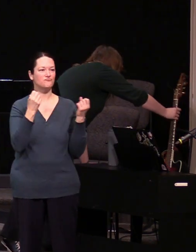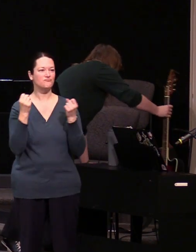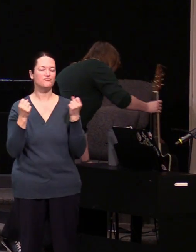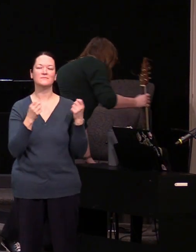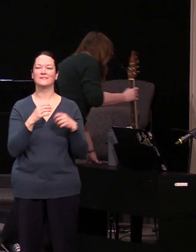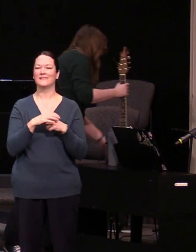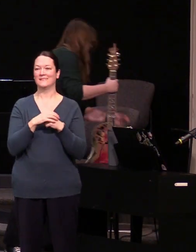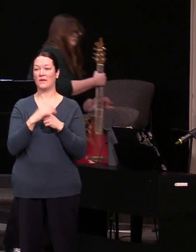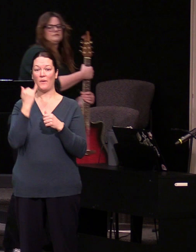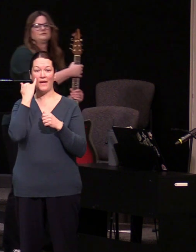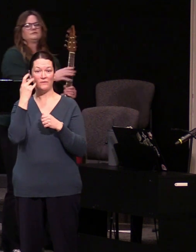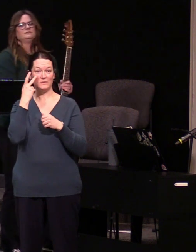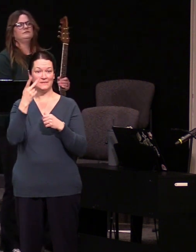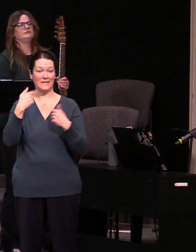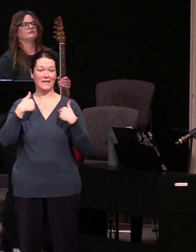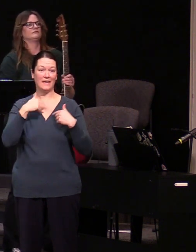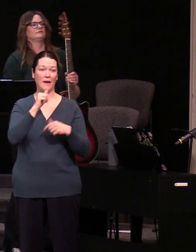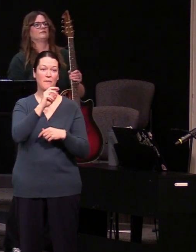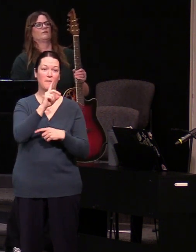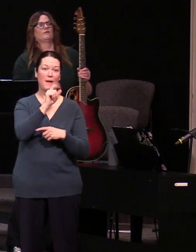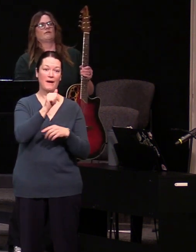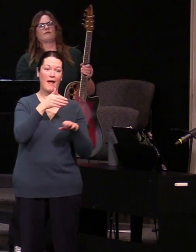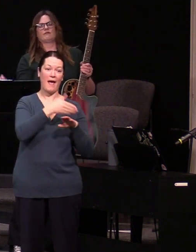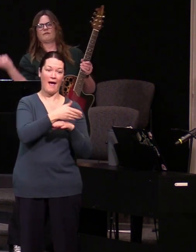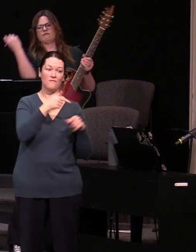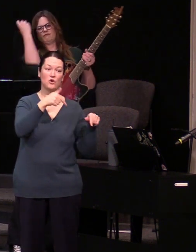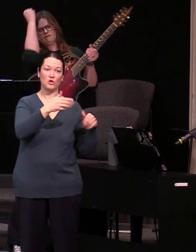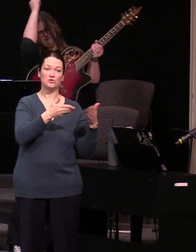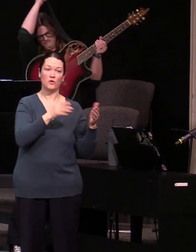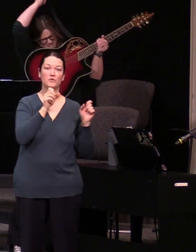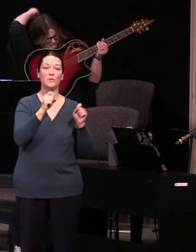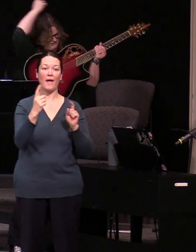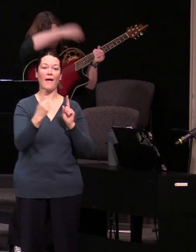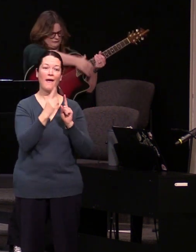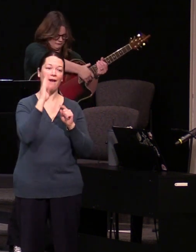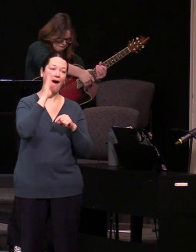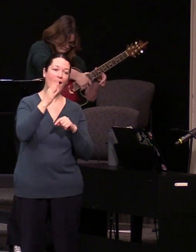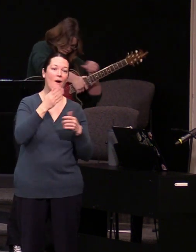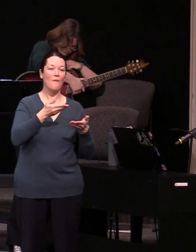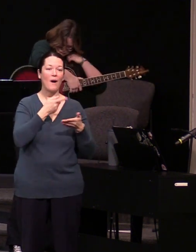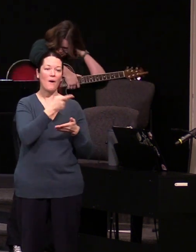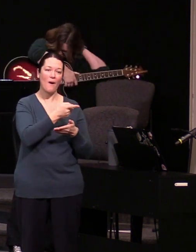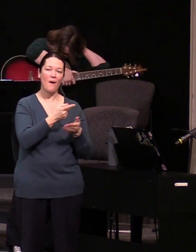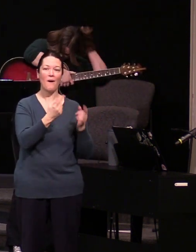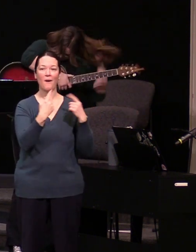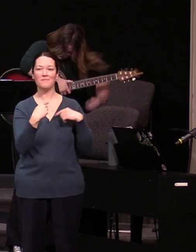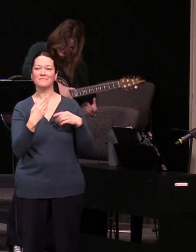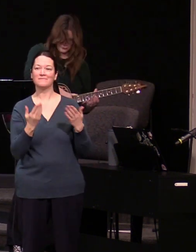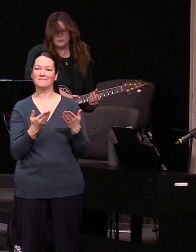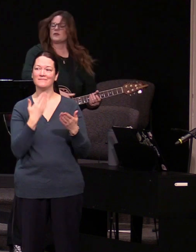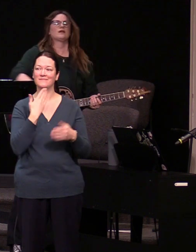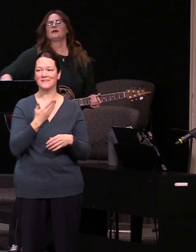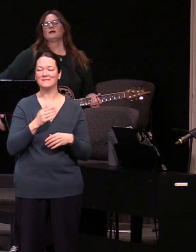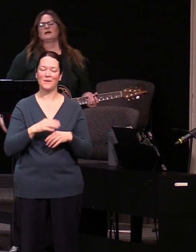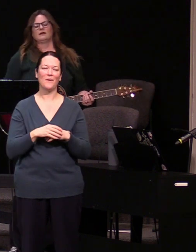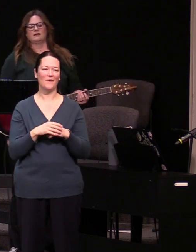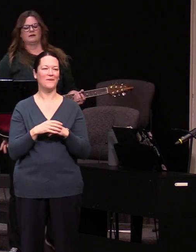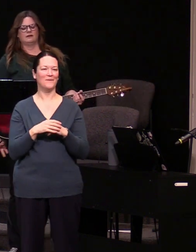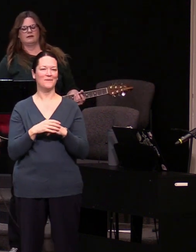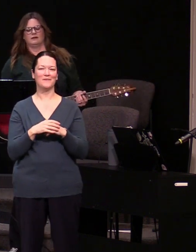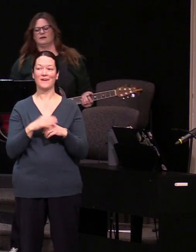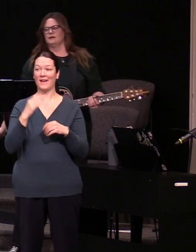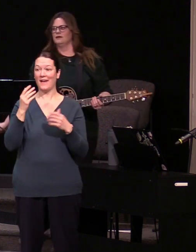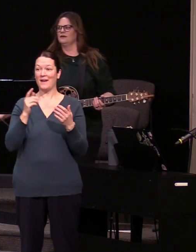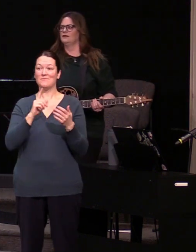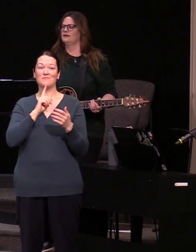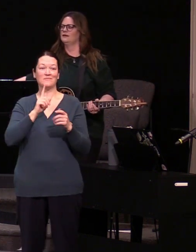So if you see Amanda after the service, feel free to say hi and welcome her to the community today. So